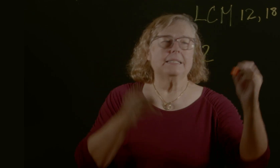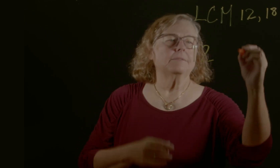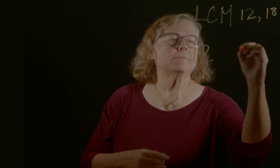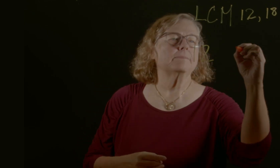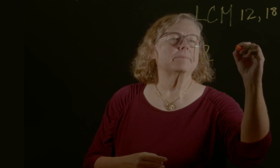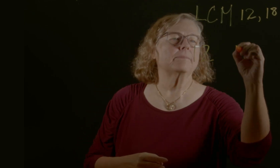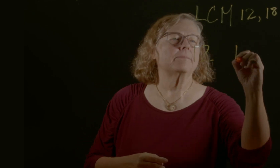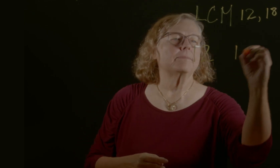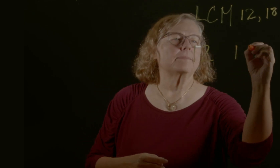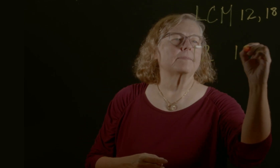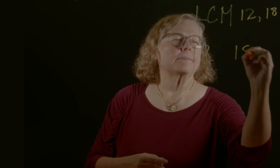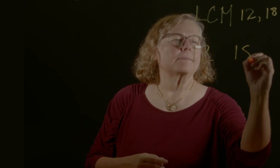and the number 18.